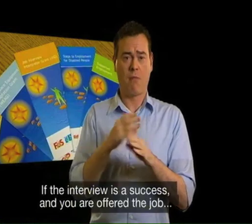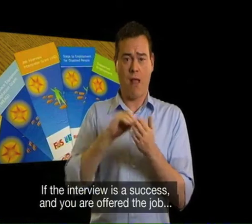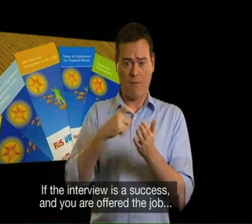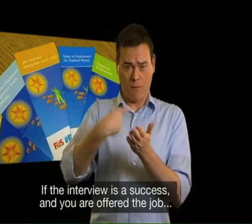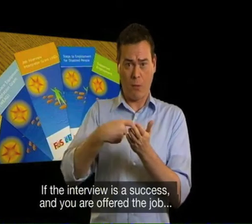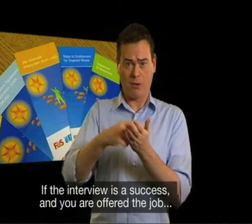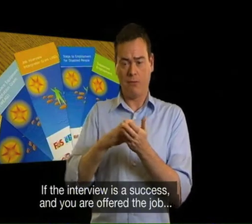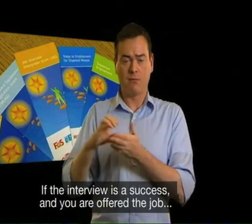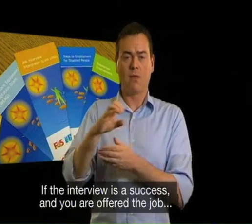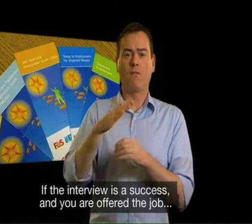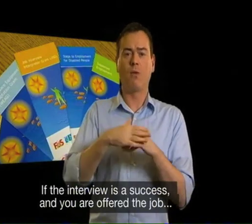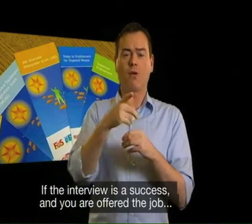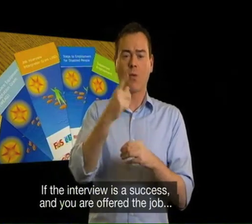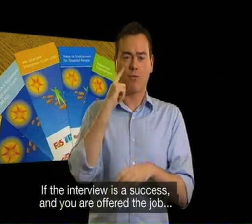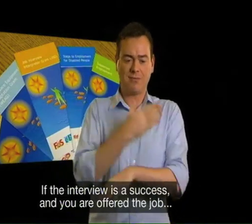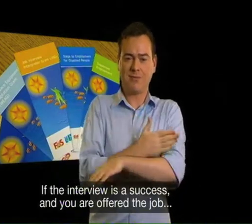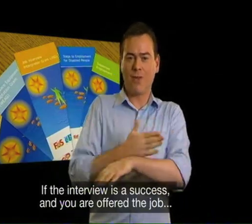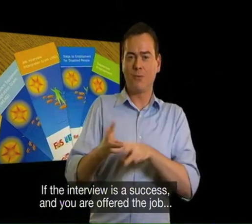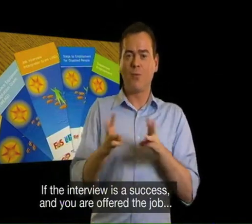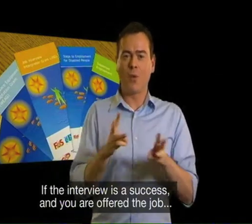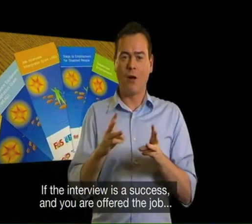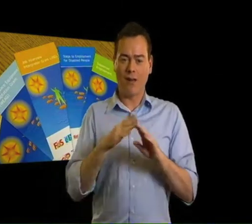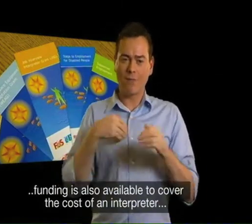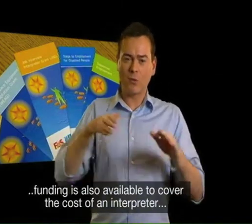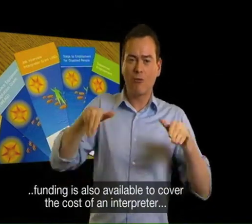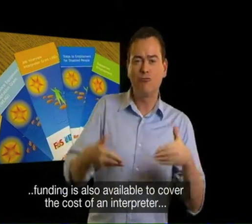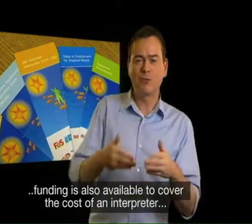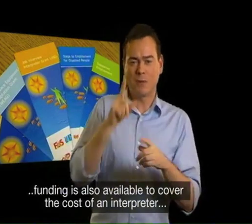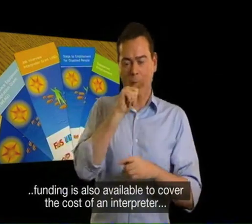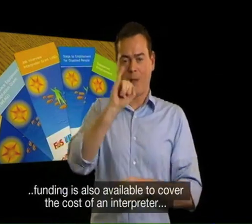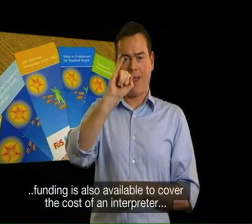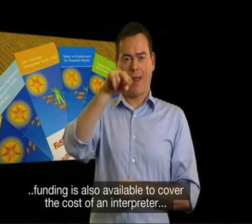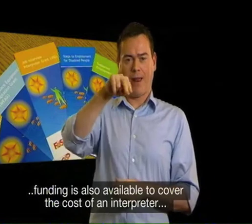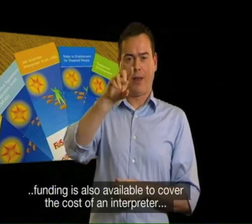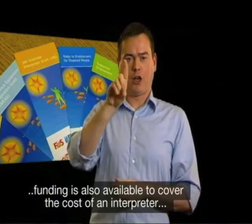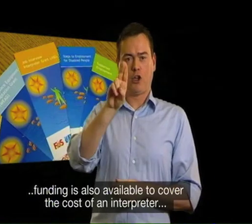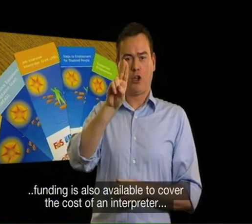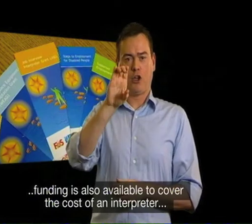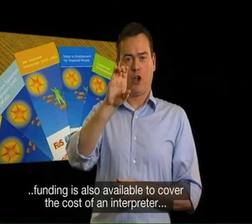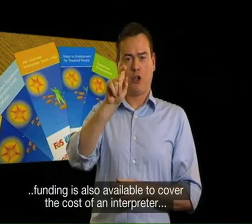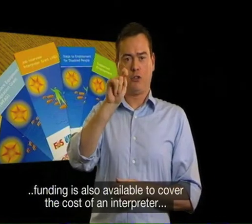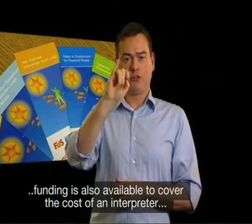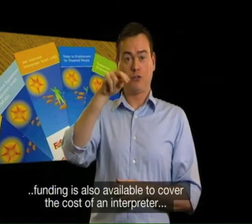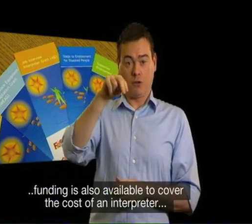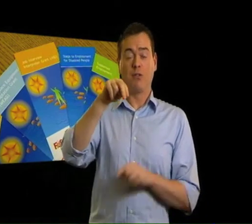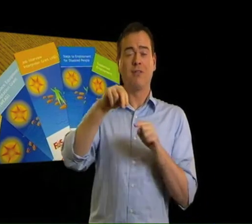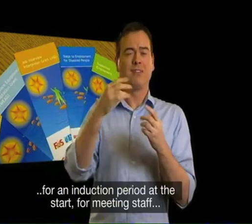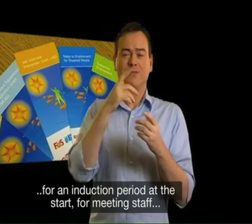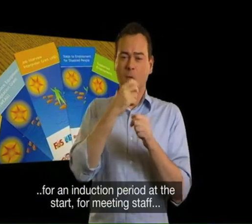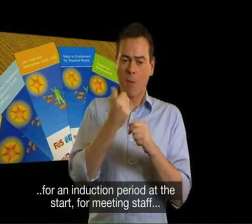If the interview is a success and you are offered the job, funding is also available to cover the cost of an interpreter for an induction period at the